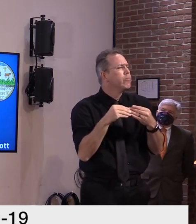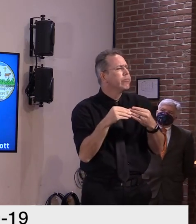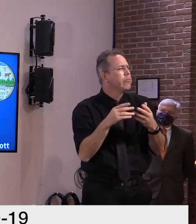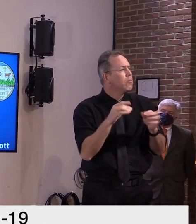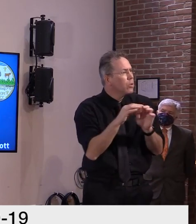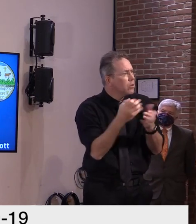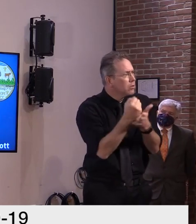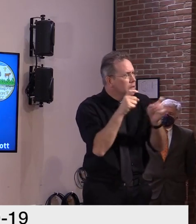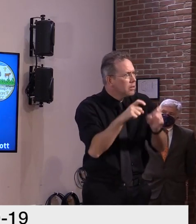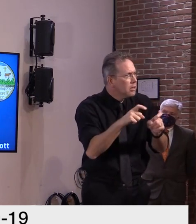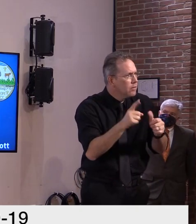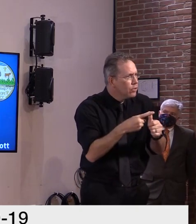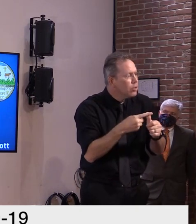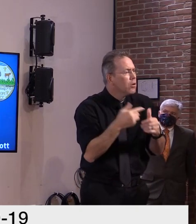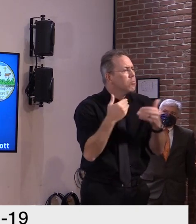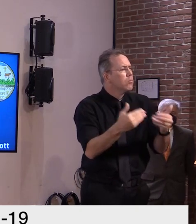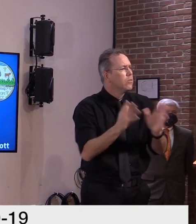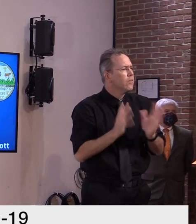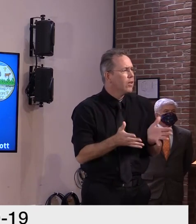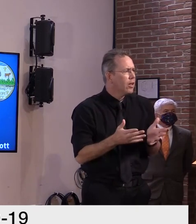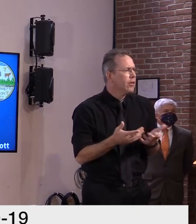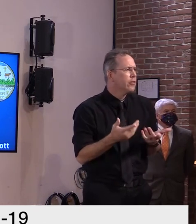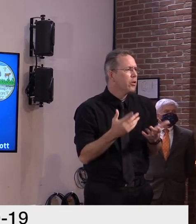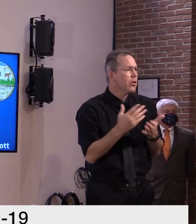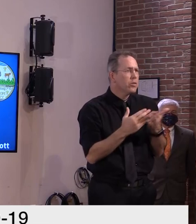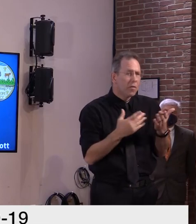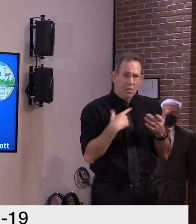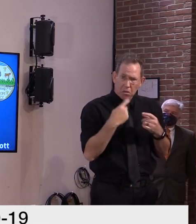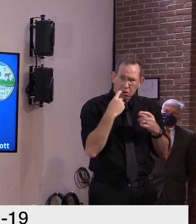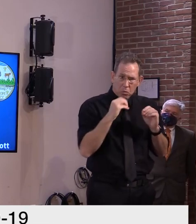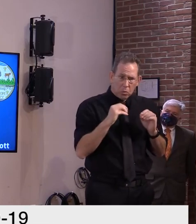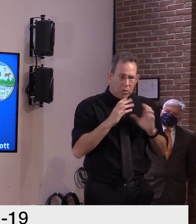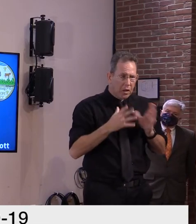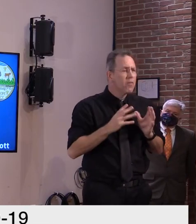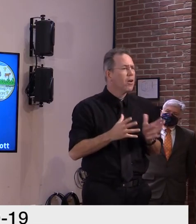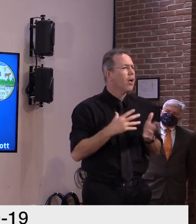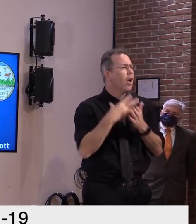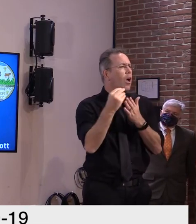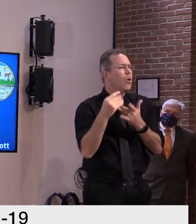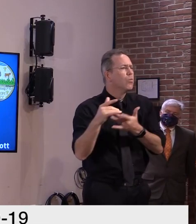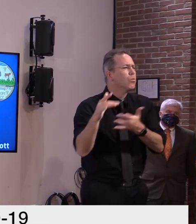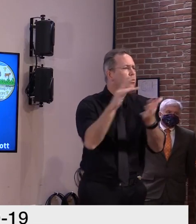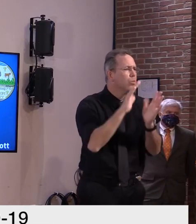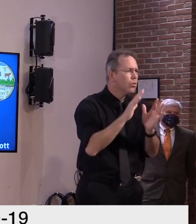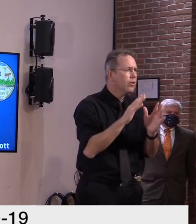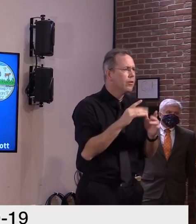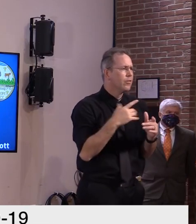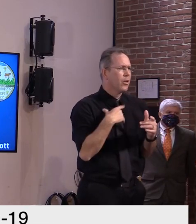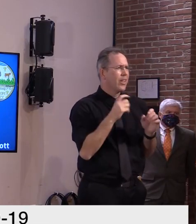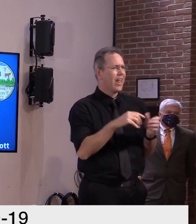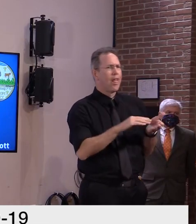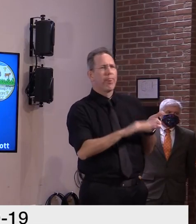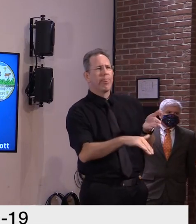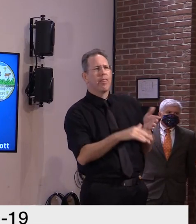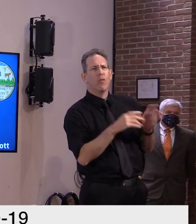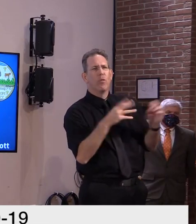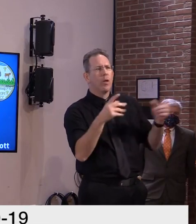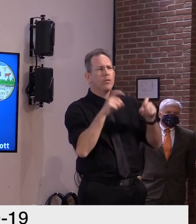freedom without endangering anybody in the population in terms of new disease exposure.